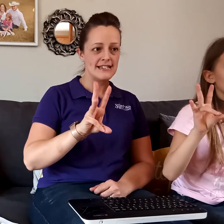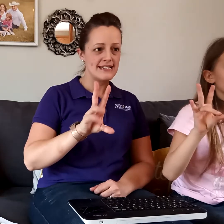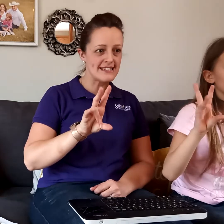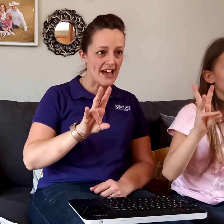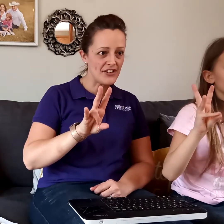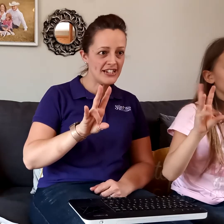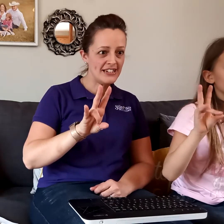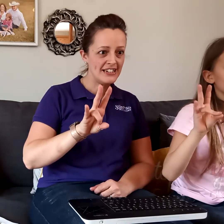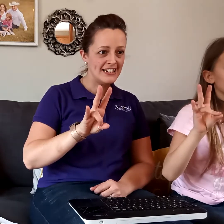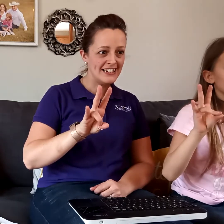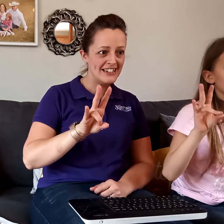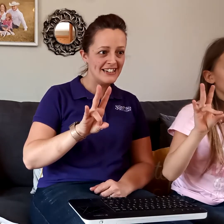7,